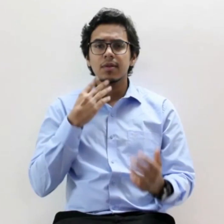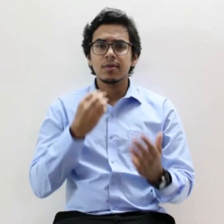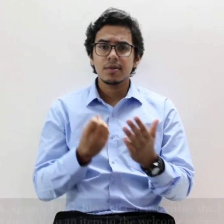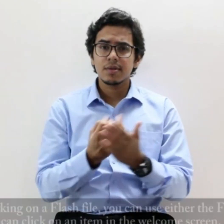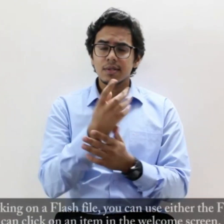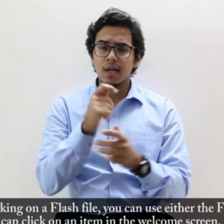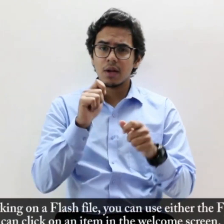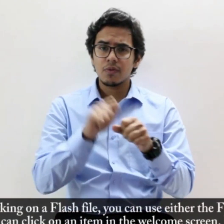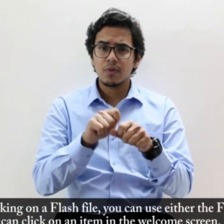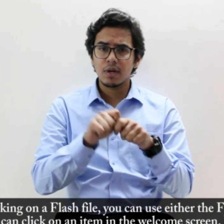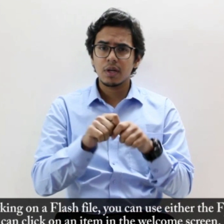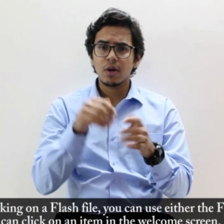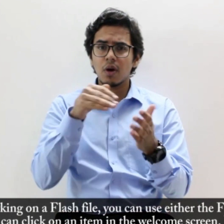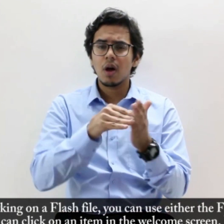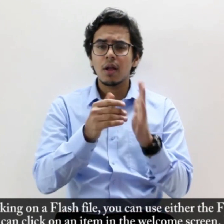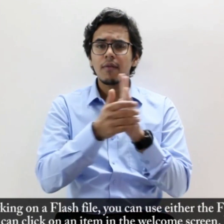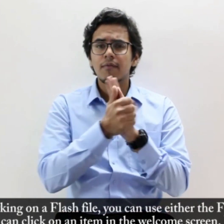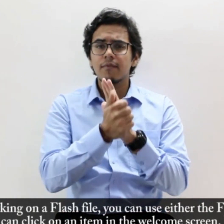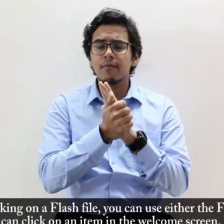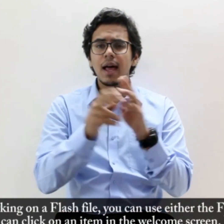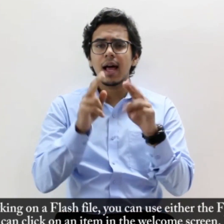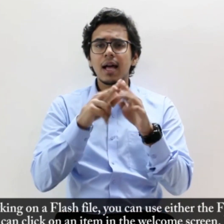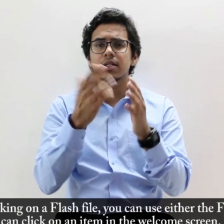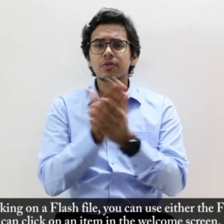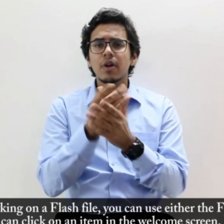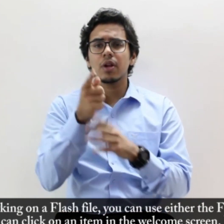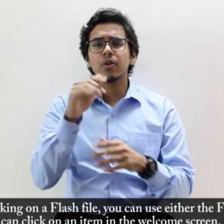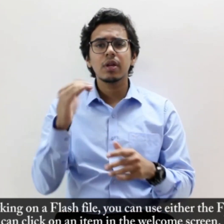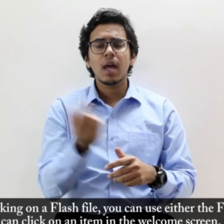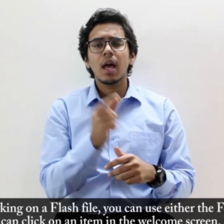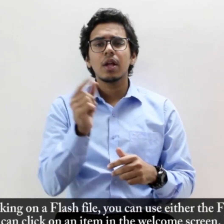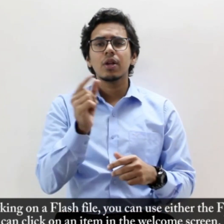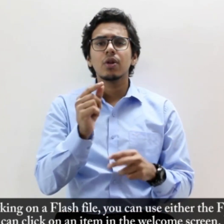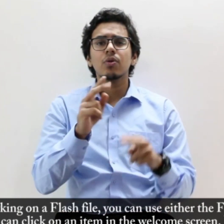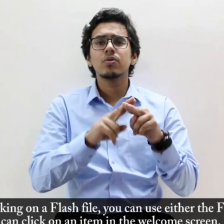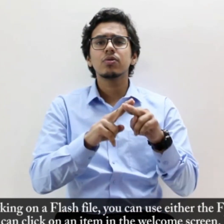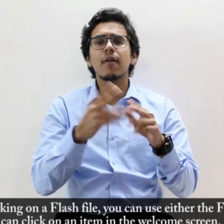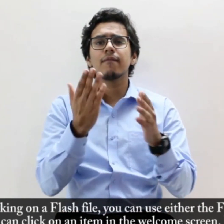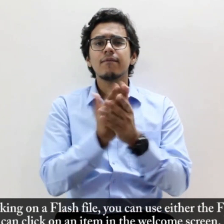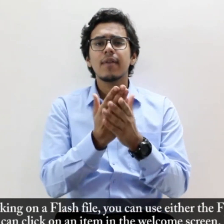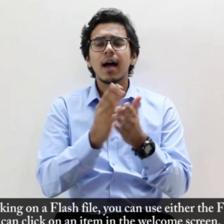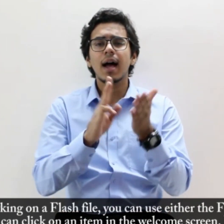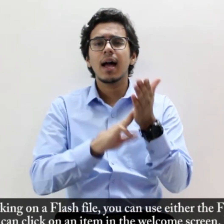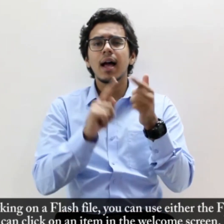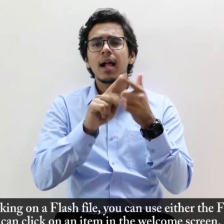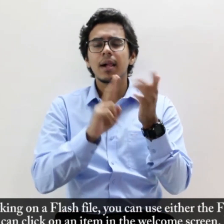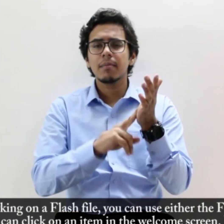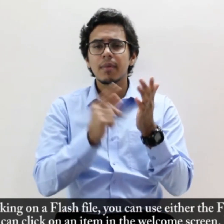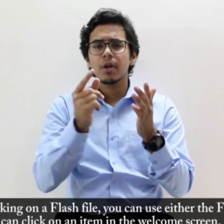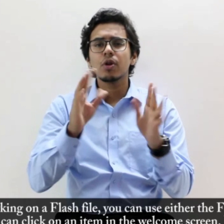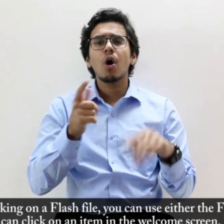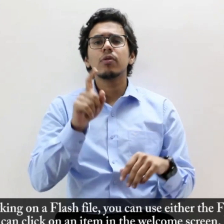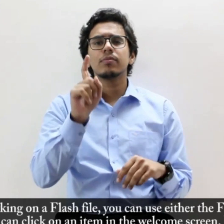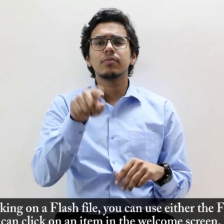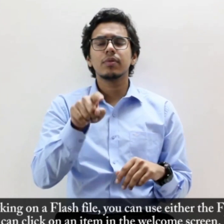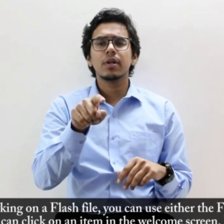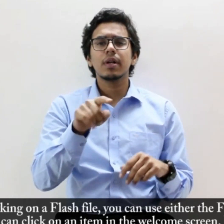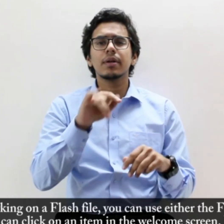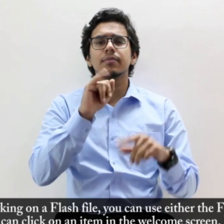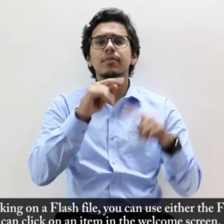To start working on a Flash file, you can use either the File menu or you can click on